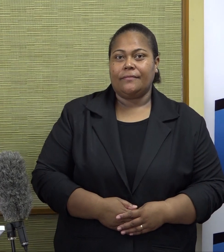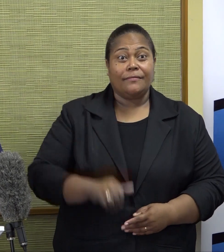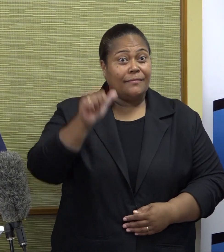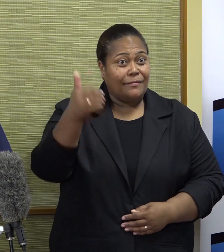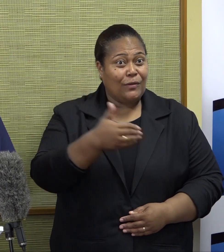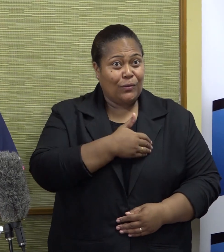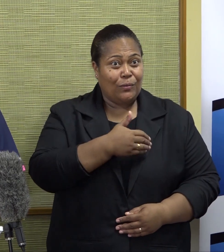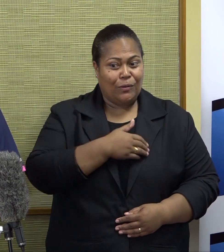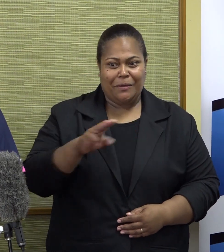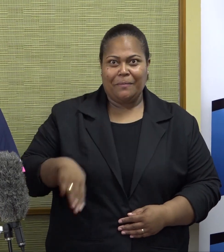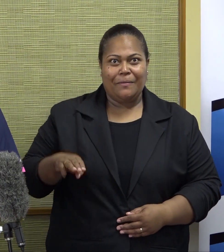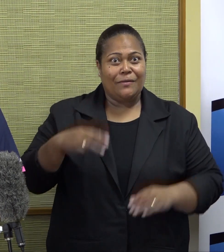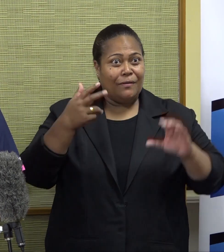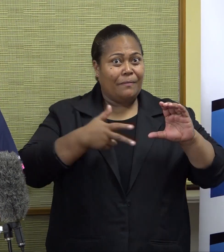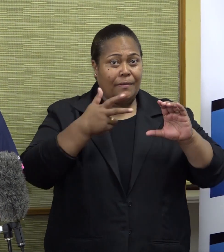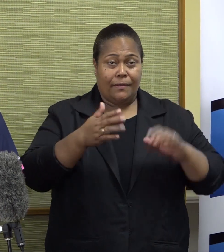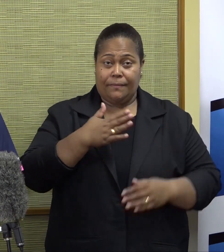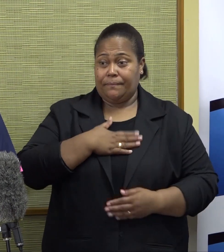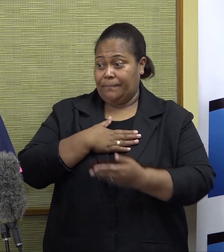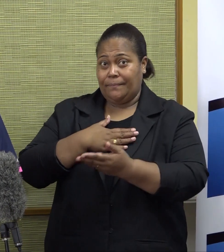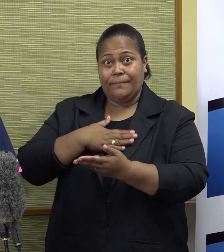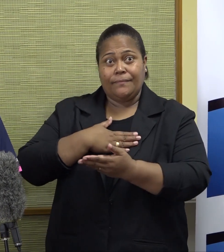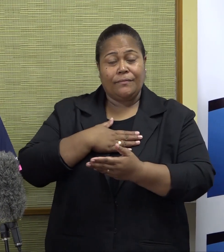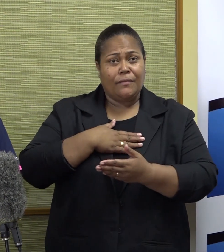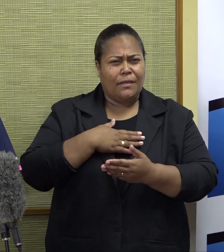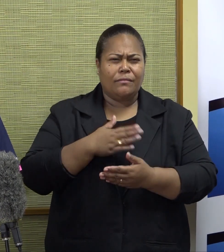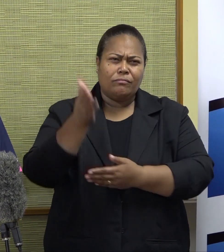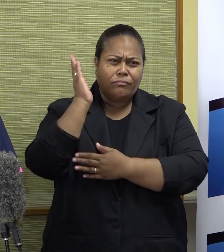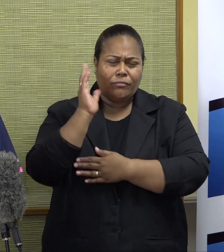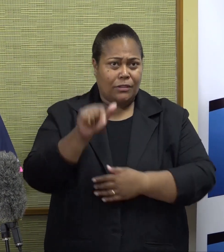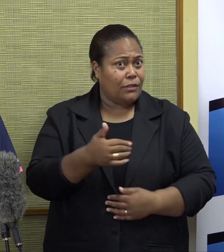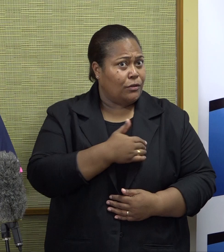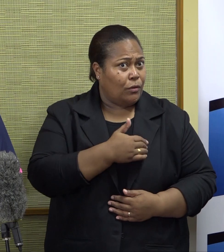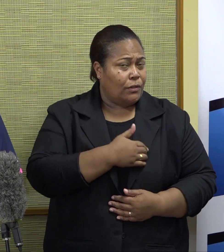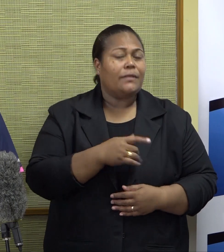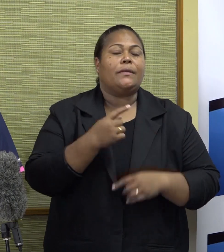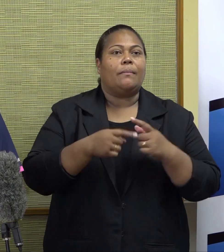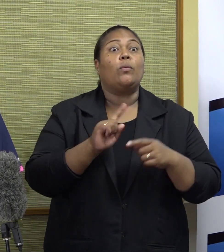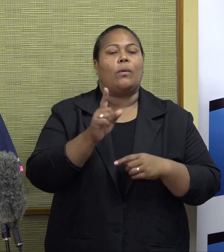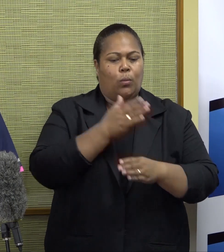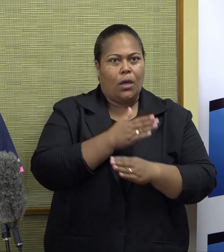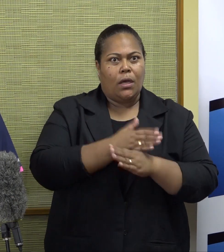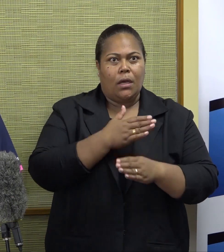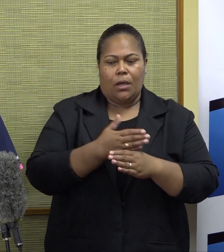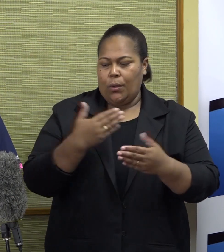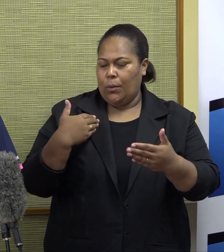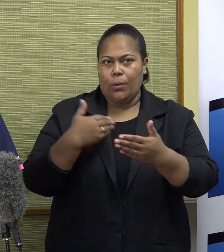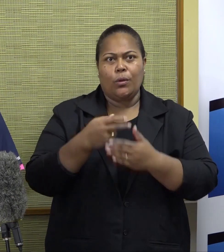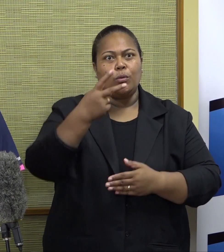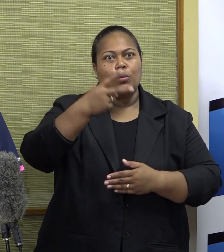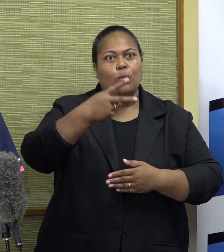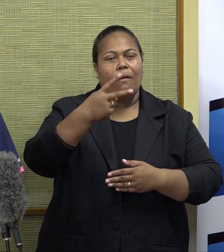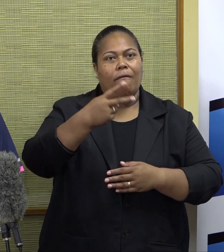Good morning, members of the media. My briefing this morning will focus on the operation that we have currently undertaken from the last 12